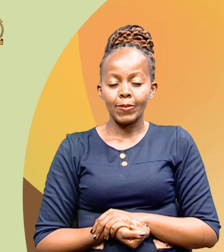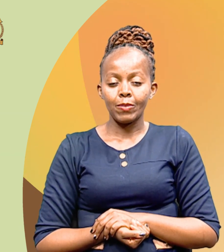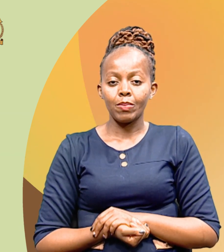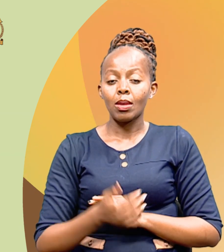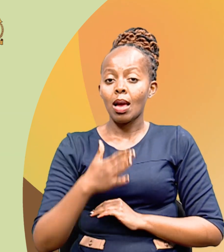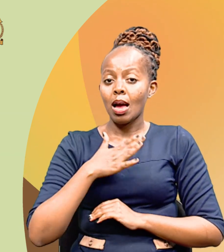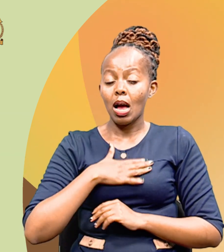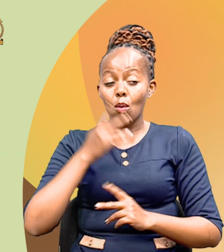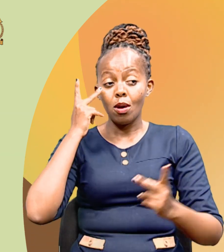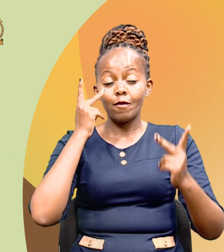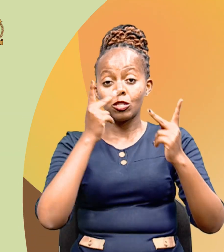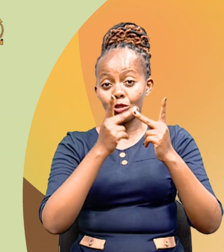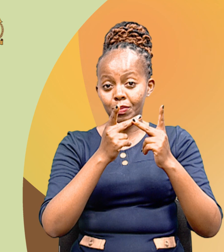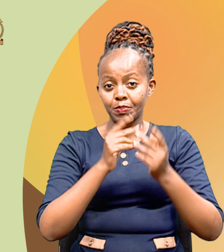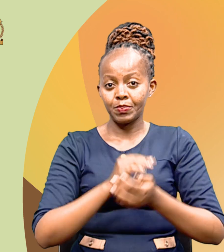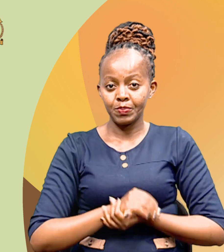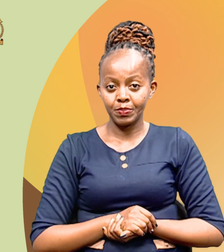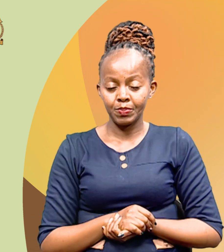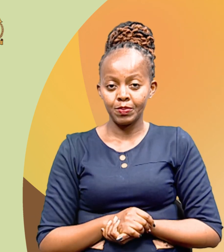Our vision: